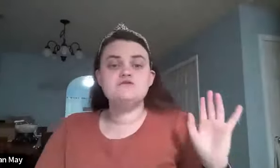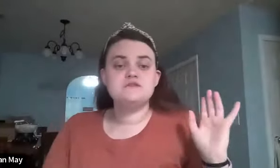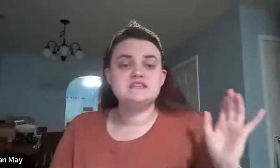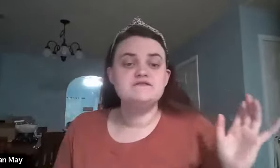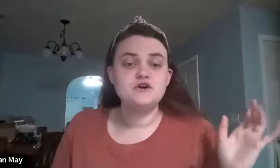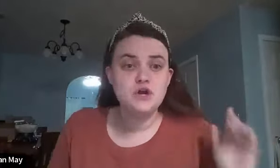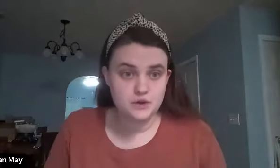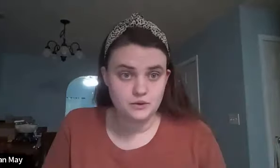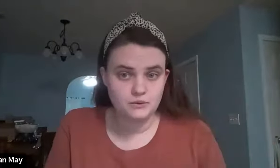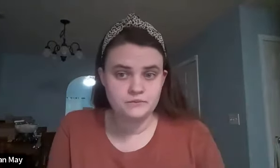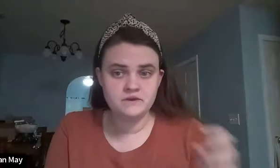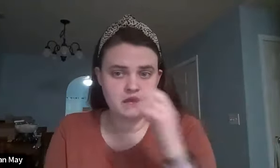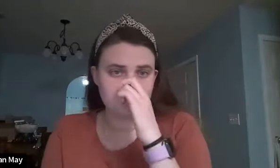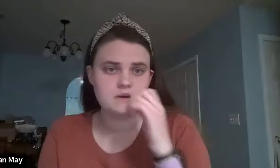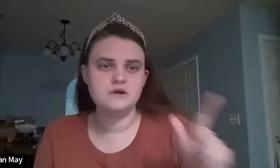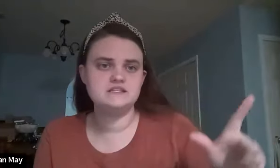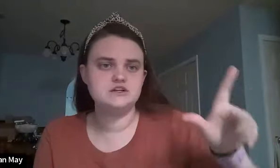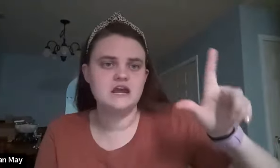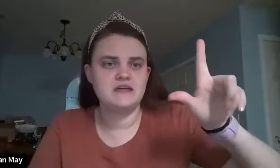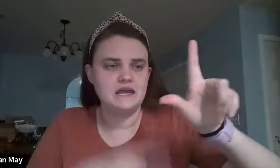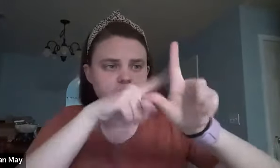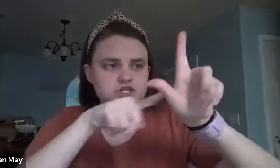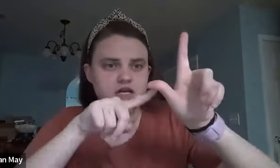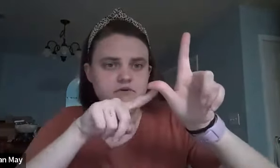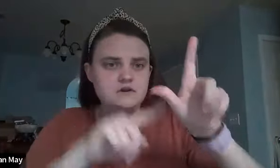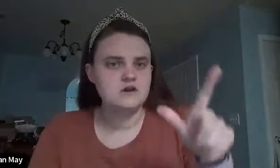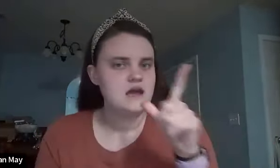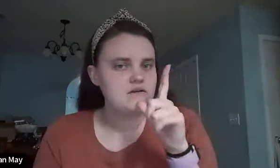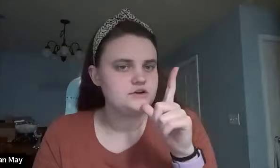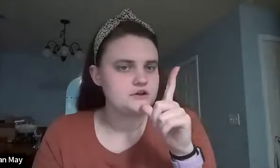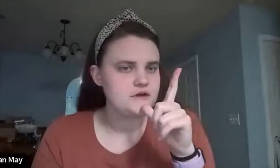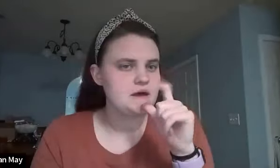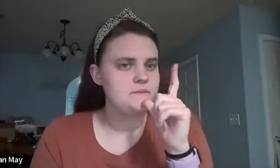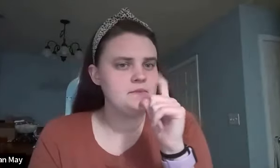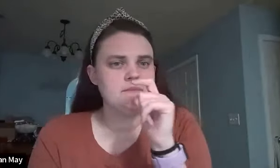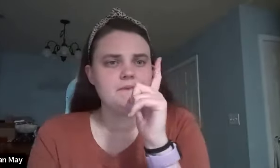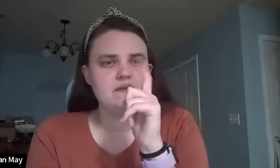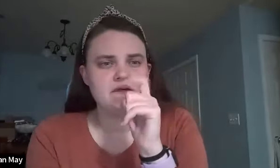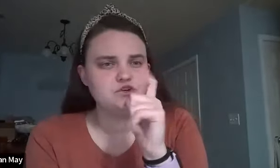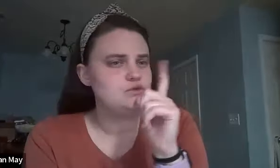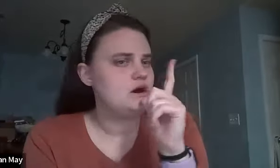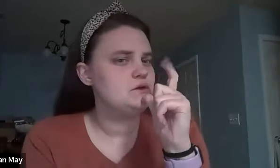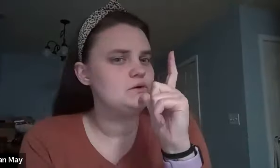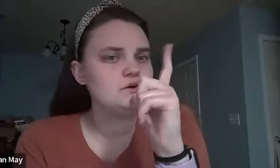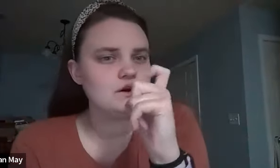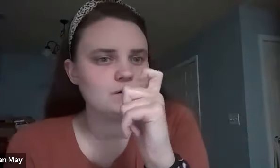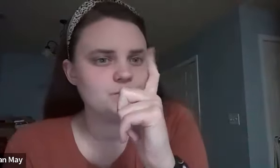for the sign for who, if we remember, you're gonna have that L shape, have it on your thumb, and then do that little curl